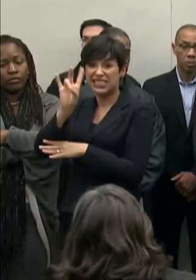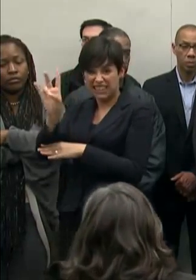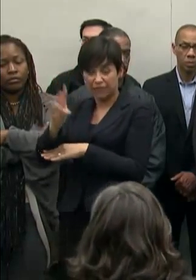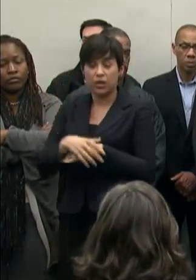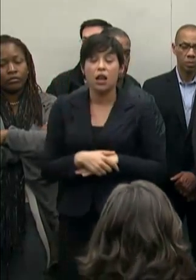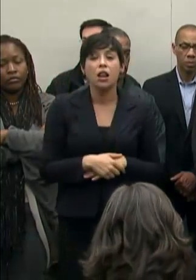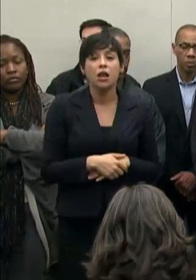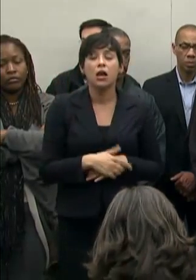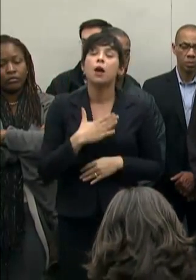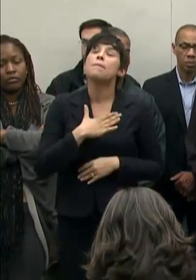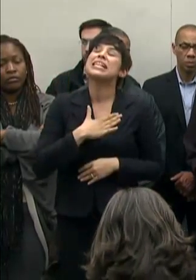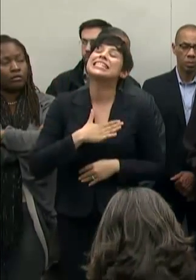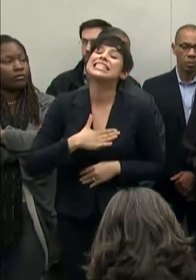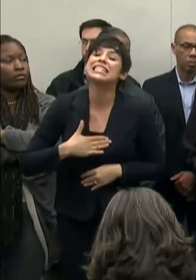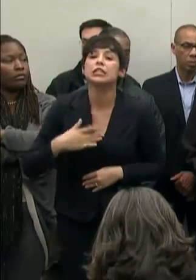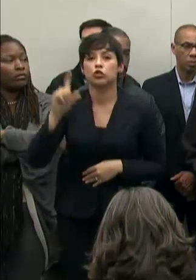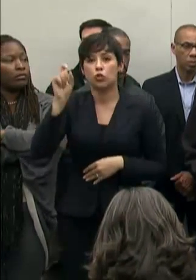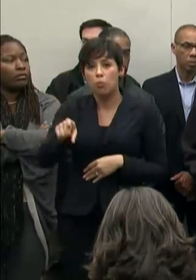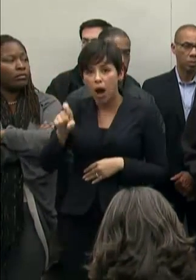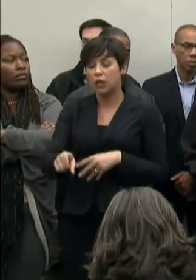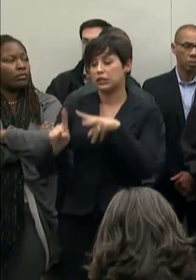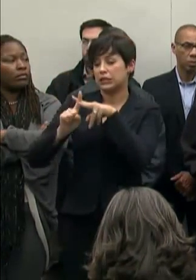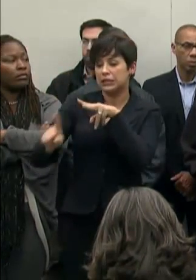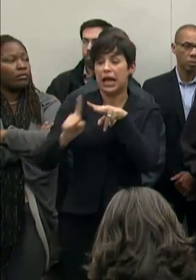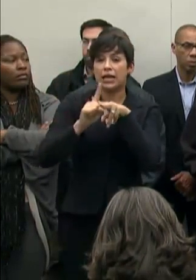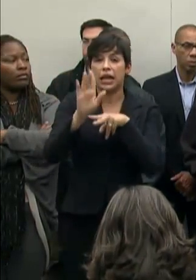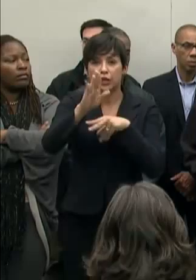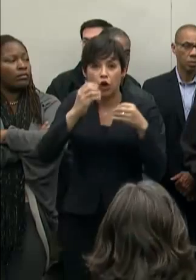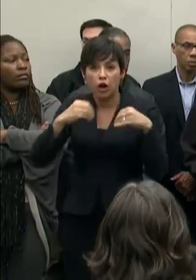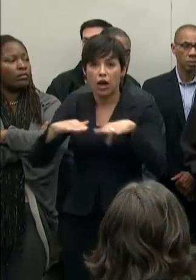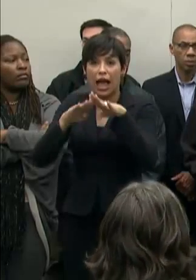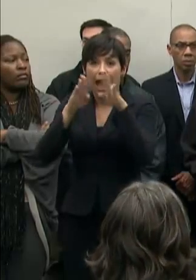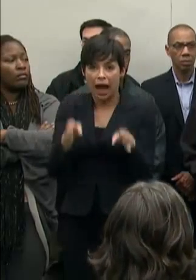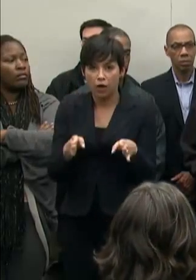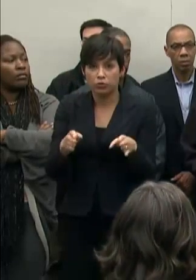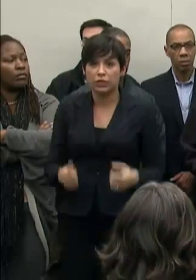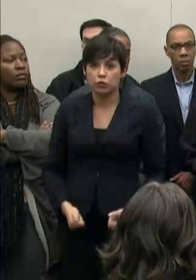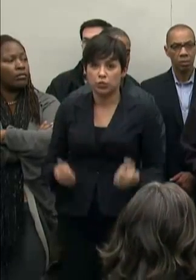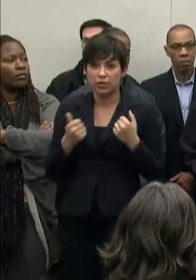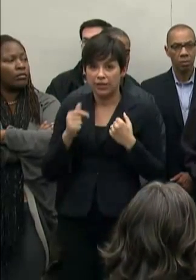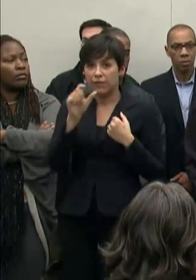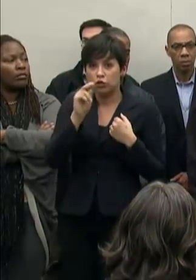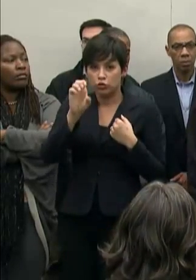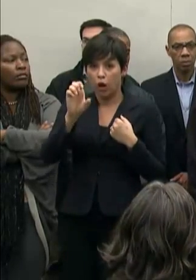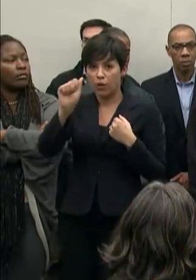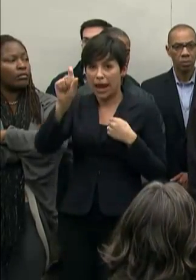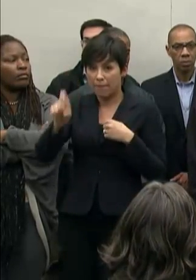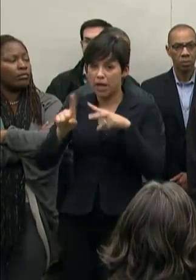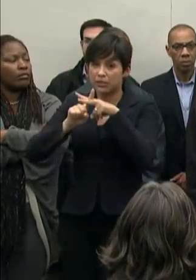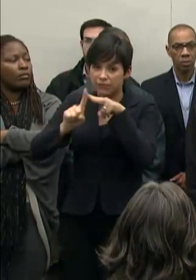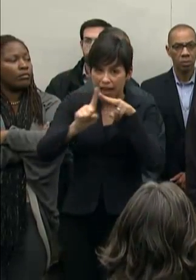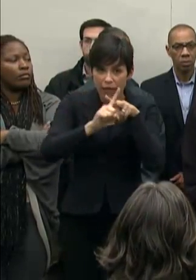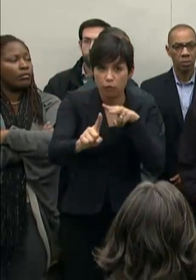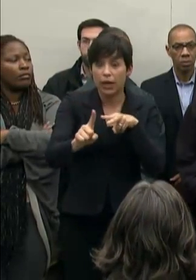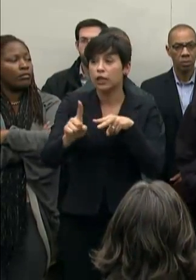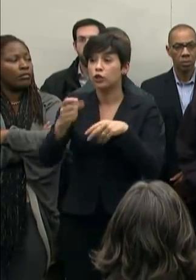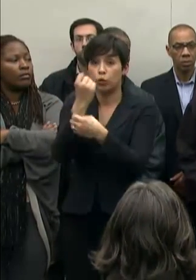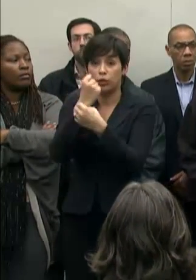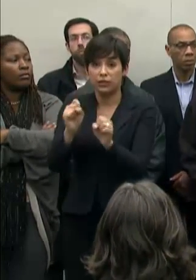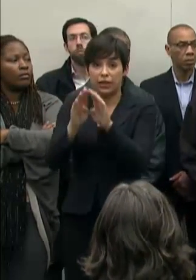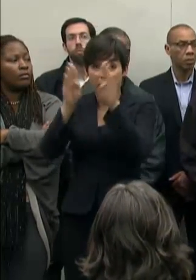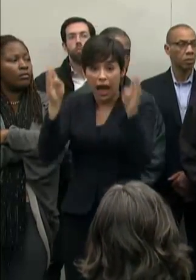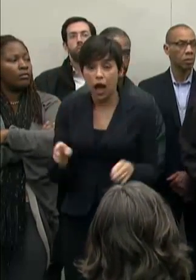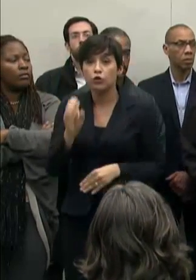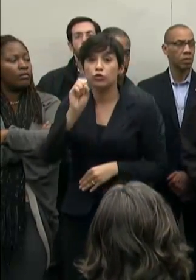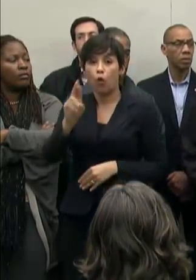You please have to get out of your property, out of your house and go to a shelter or go to